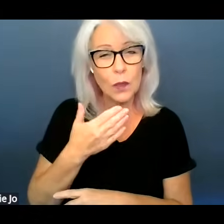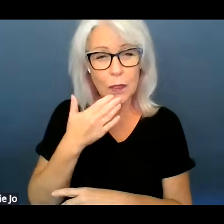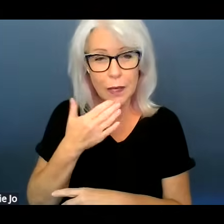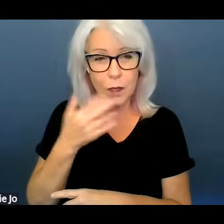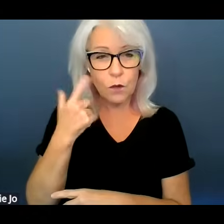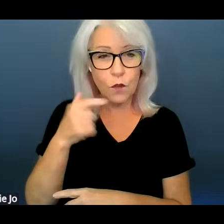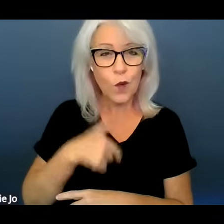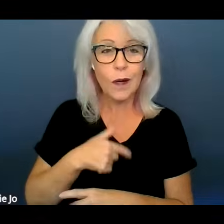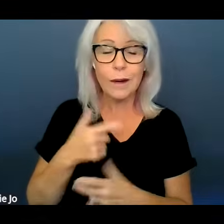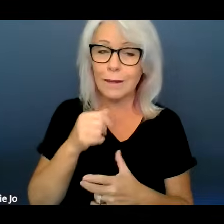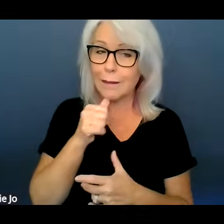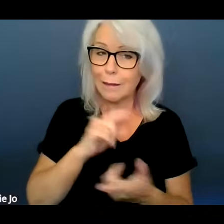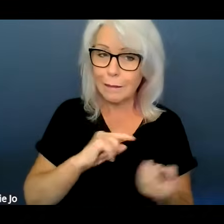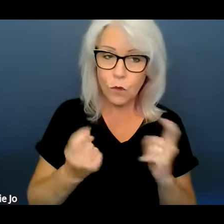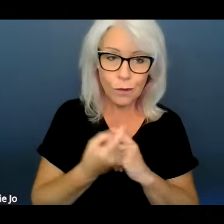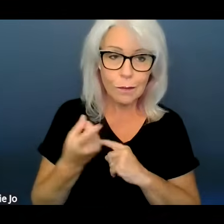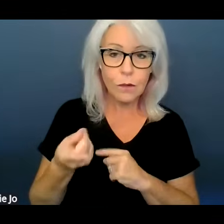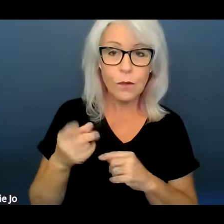much. Thank you.